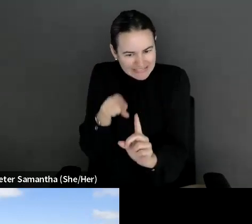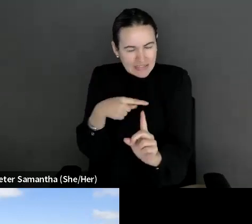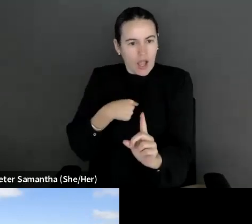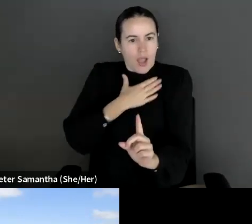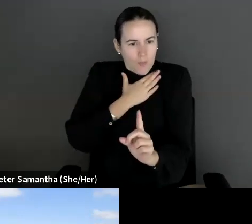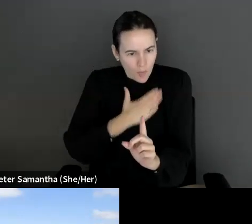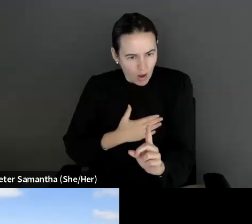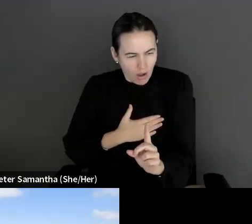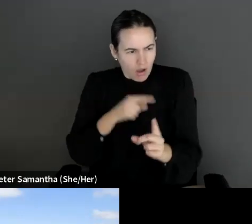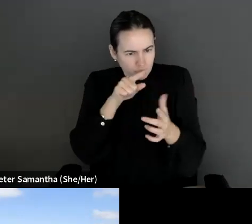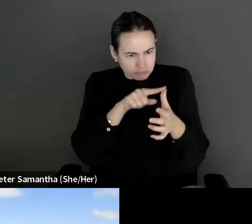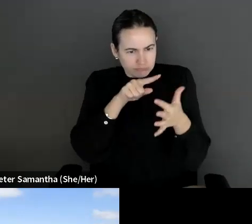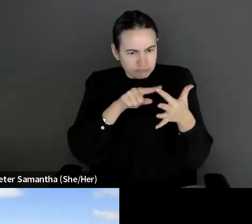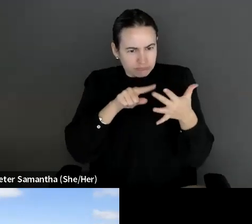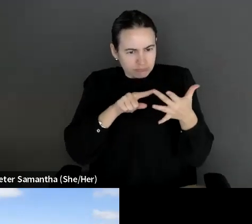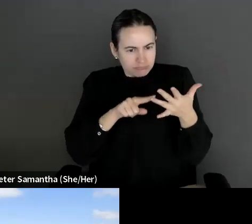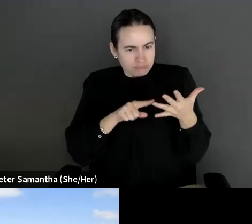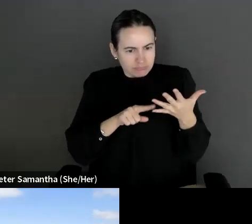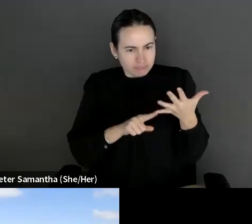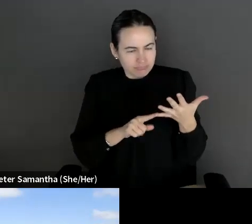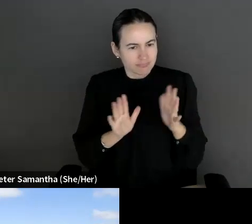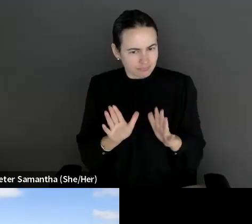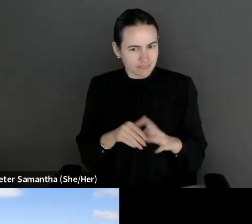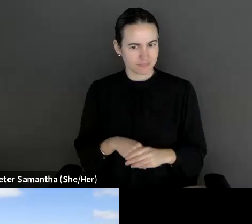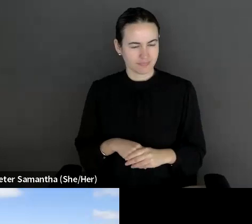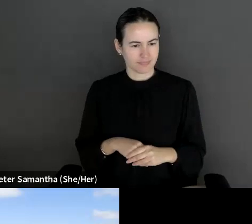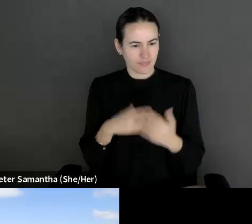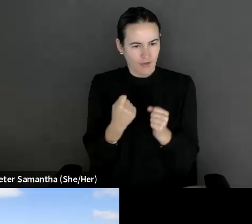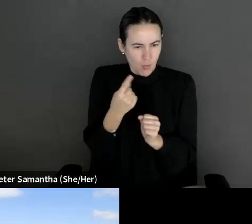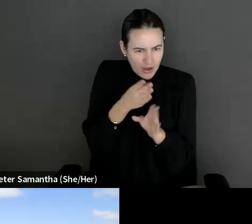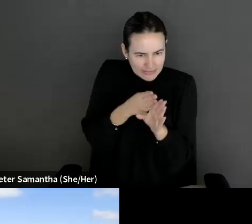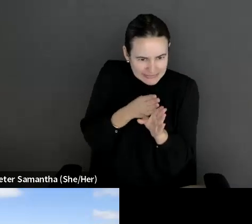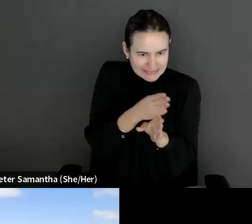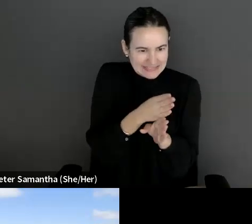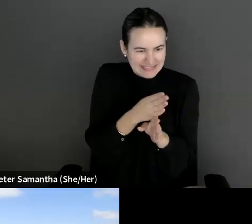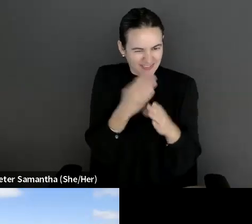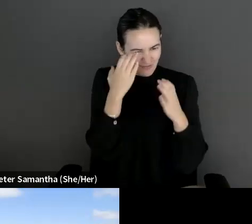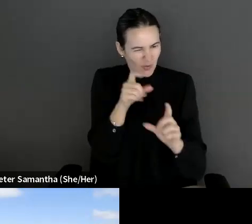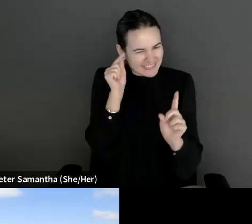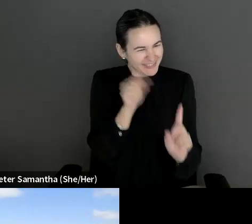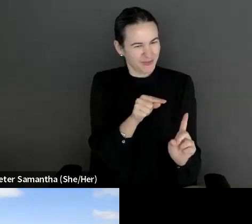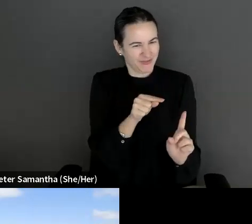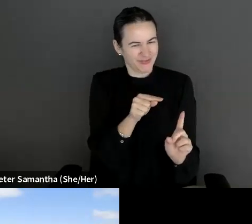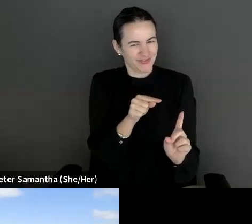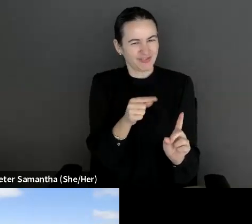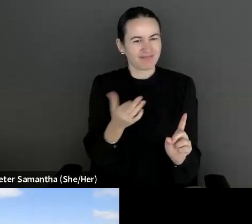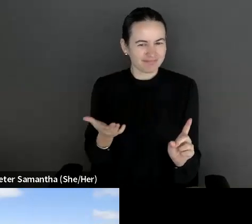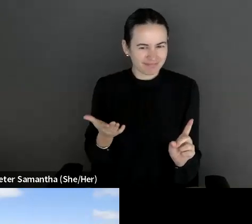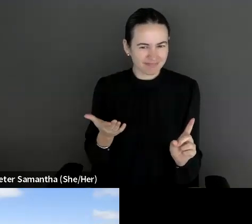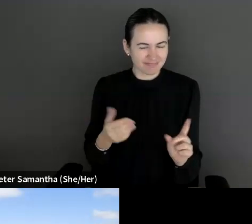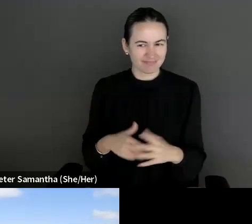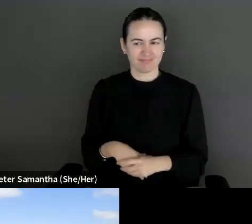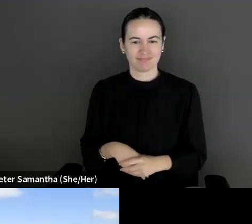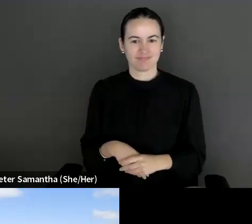do, which is, let's say, if there is a specific domain, focus on the domain. You know, they might have someone reviewing